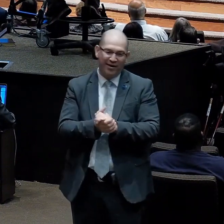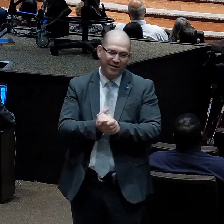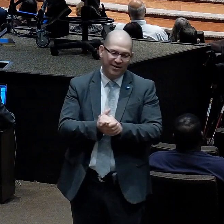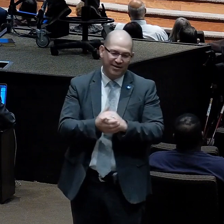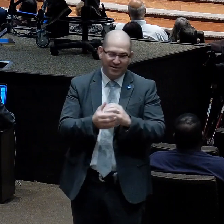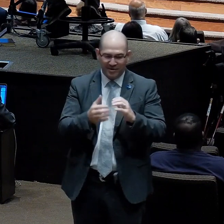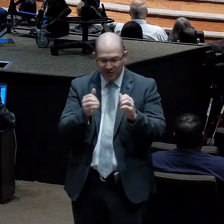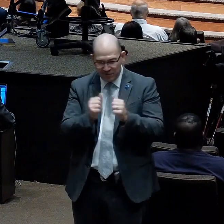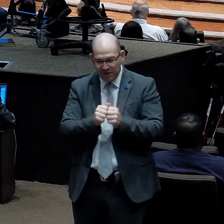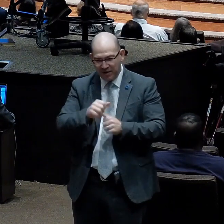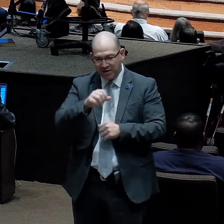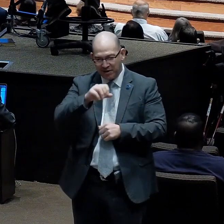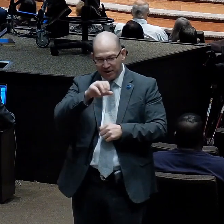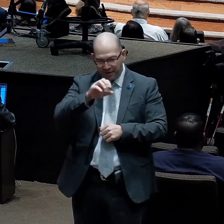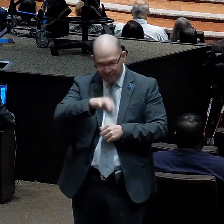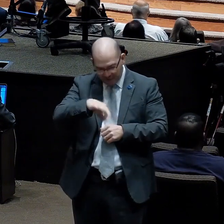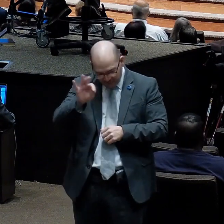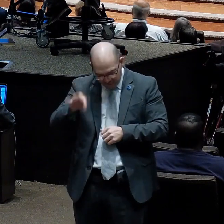and a strawberry shake.